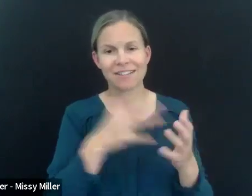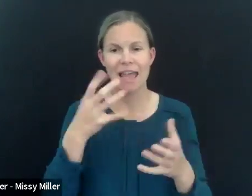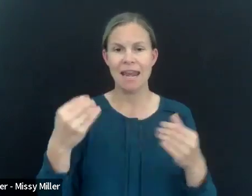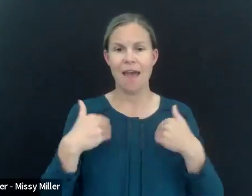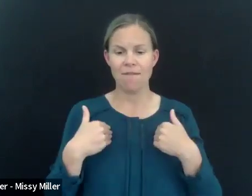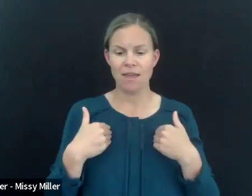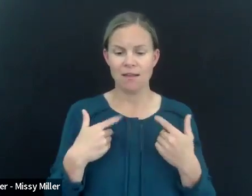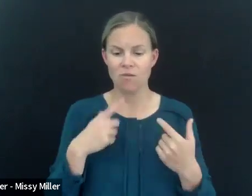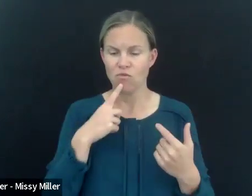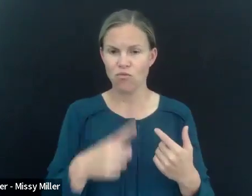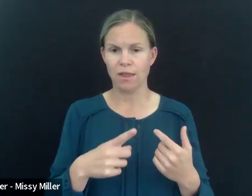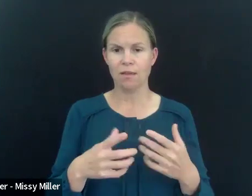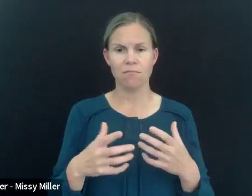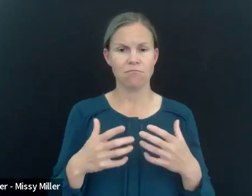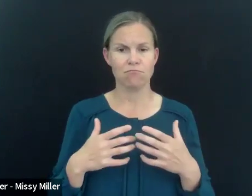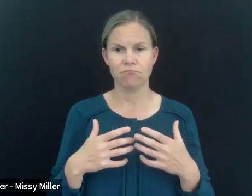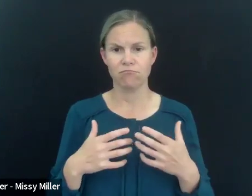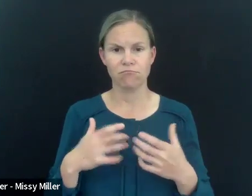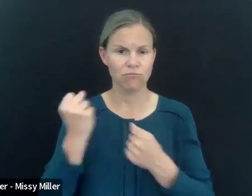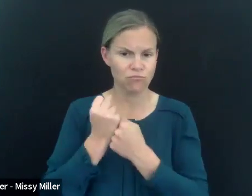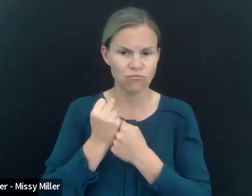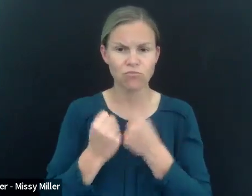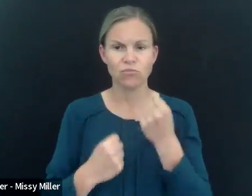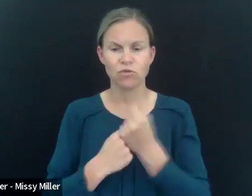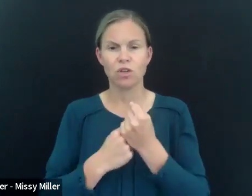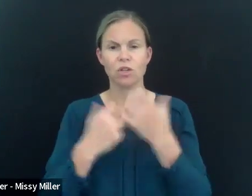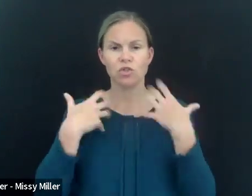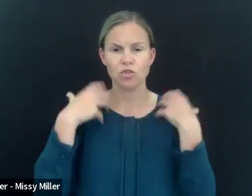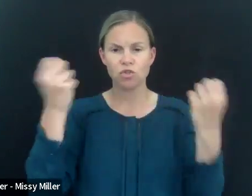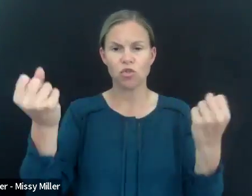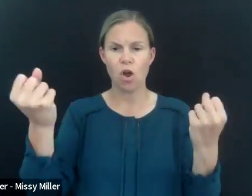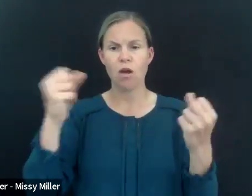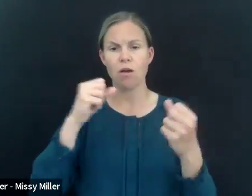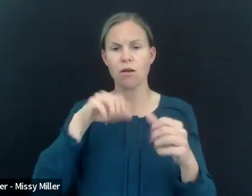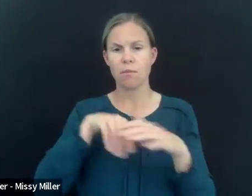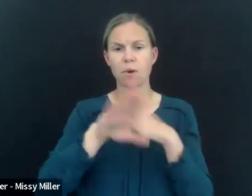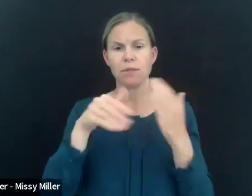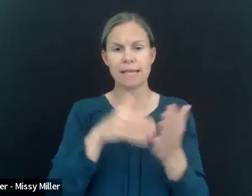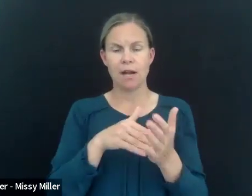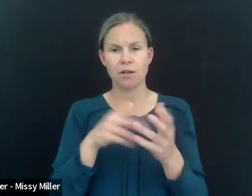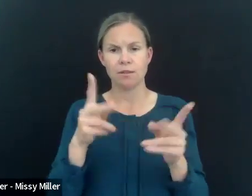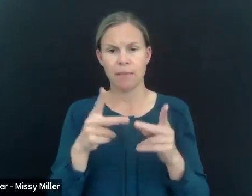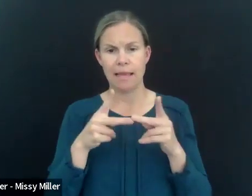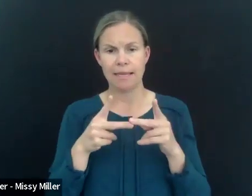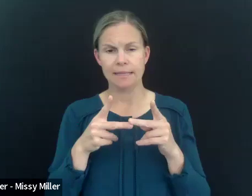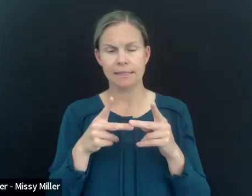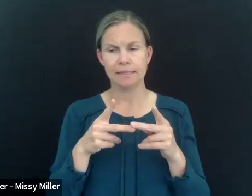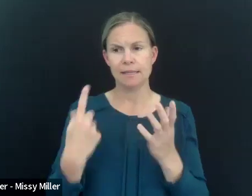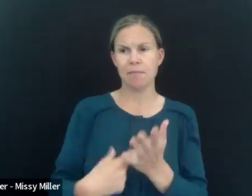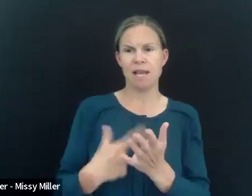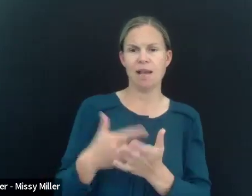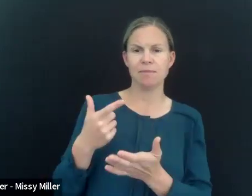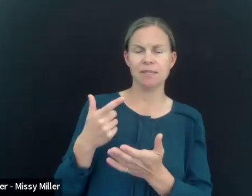sustainable funded community birth center accreditation system that excludes the burdensome requirements of